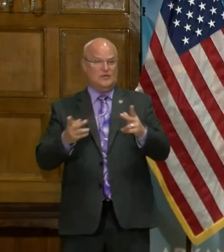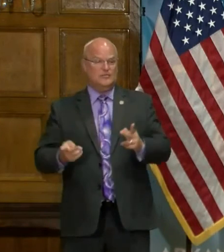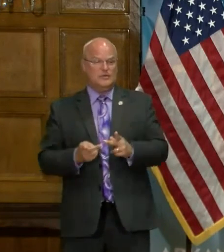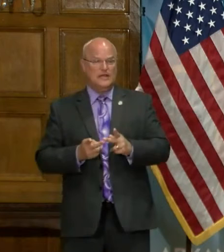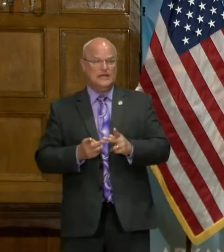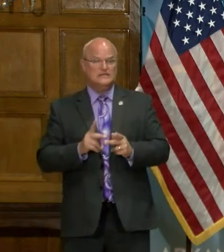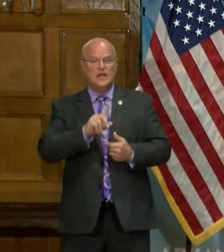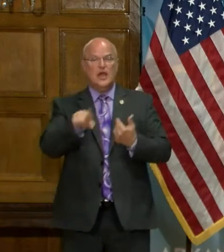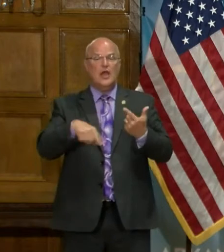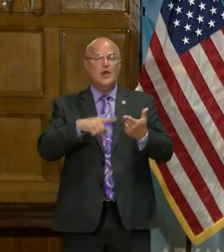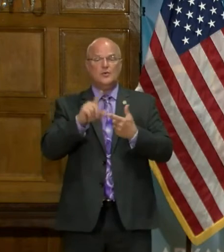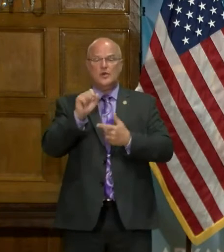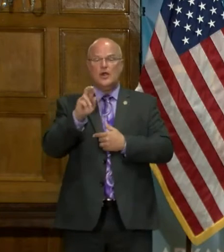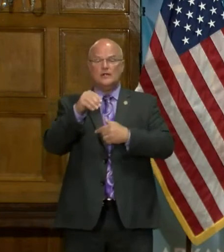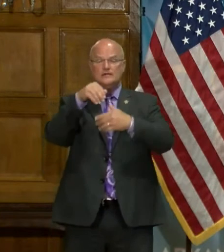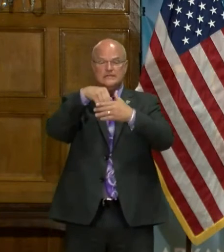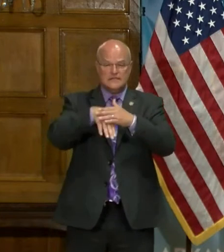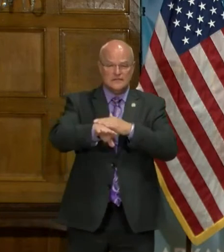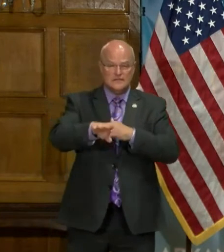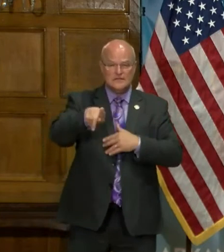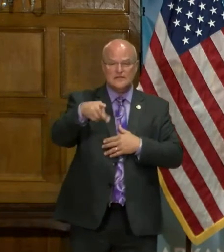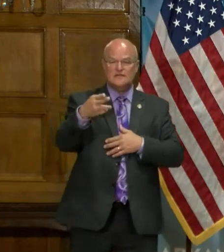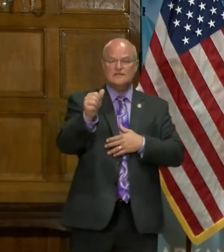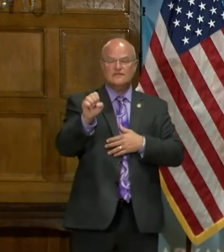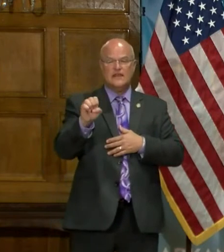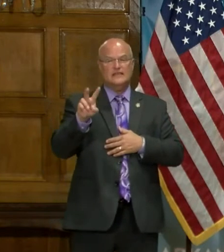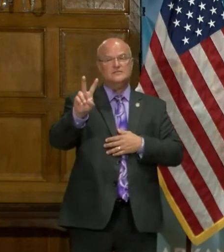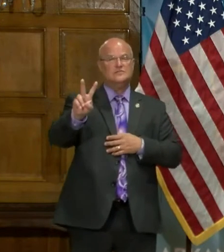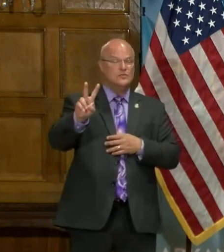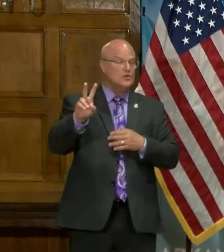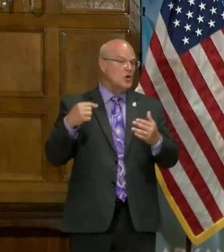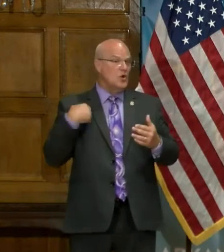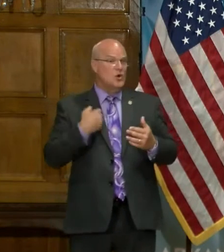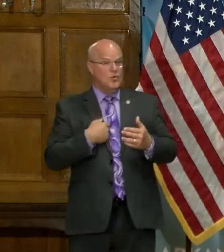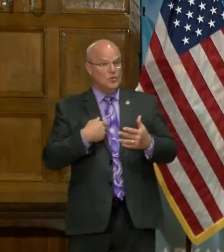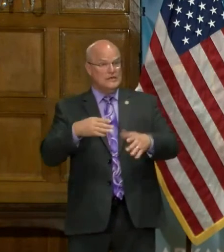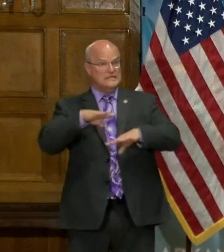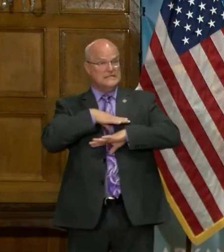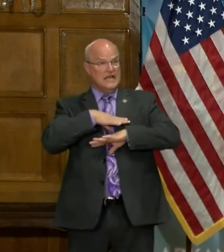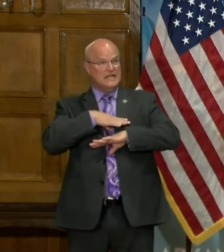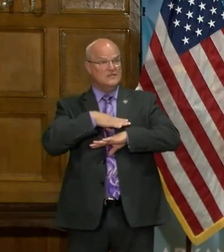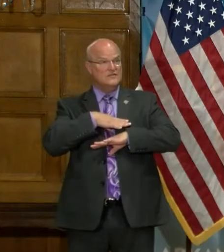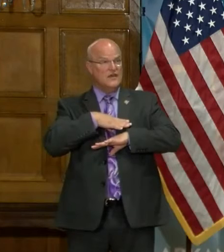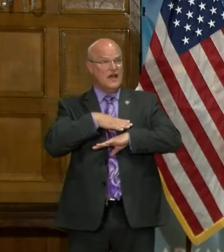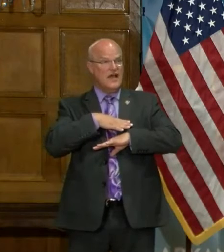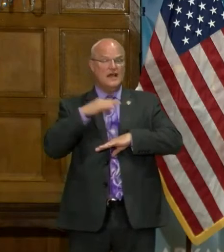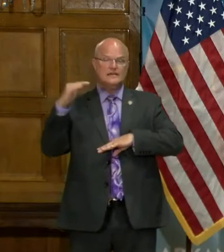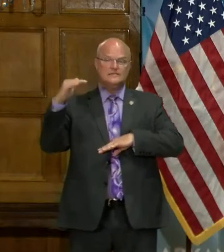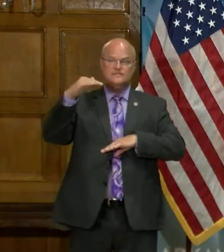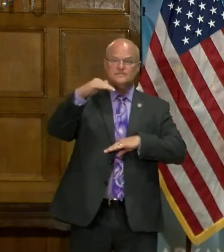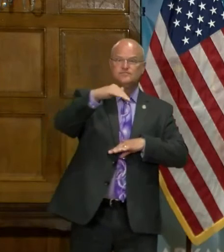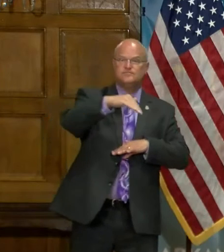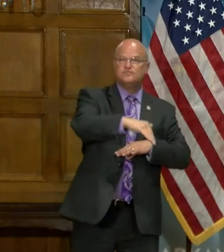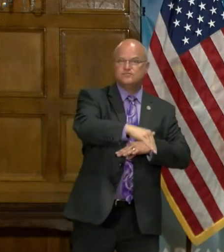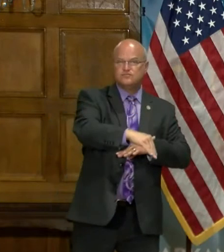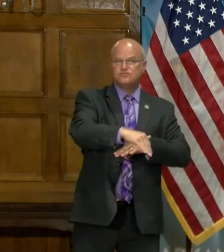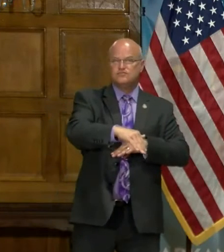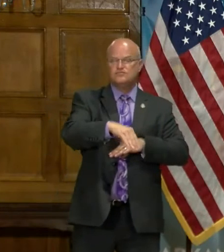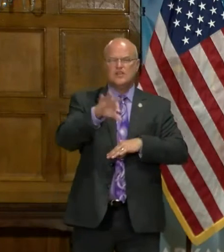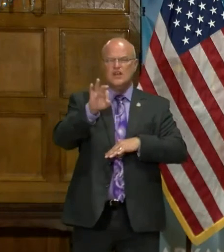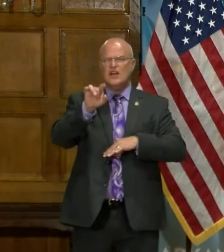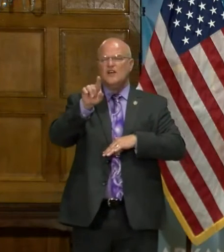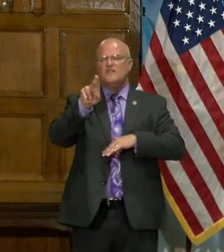enter the next phase. And the other important point is, we satisfy the downward trajectory of